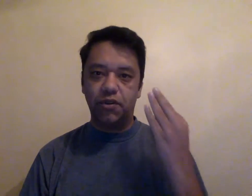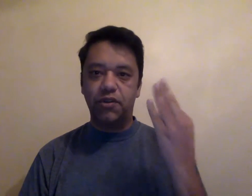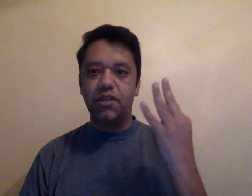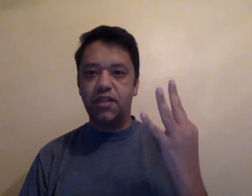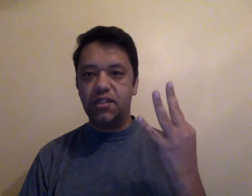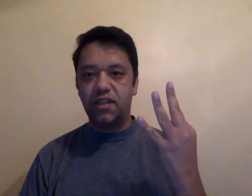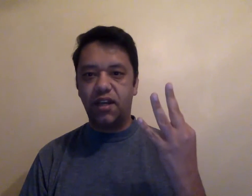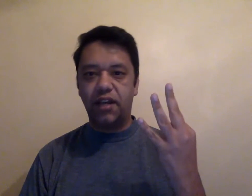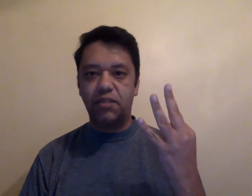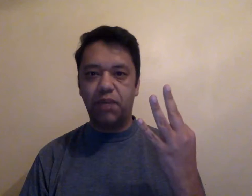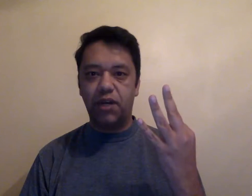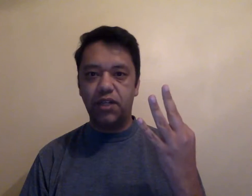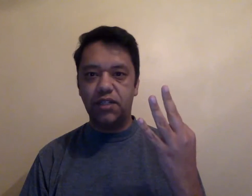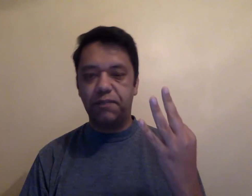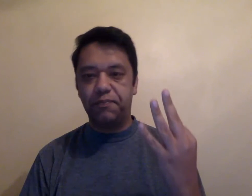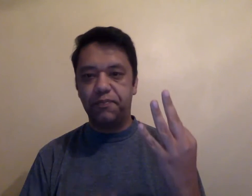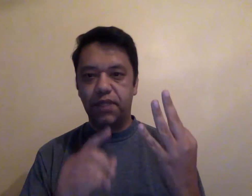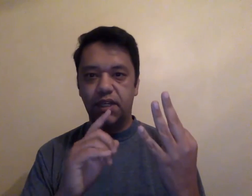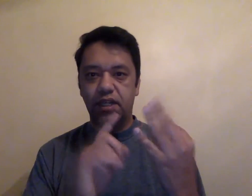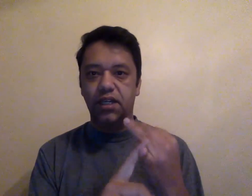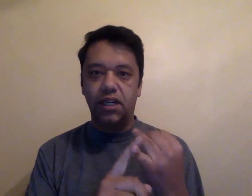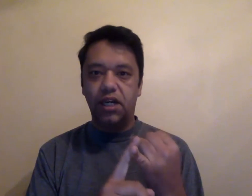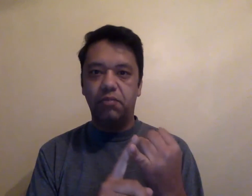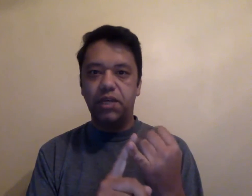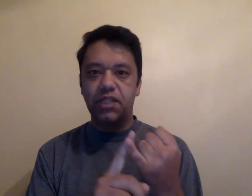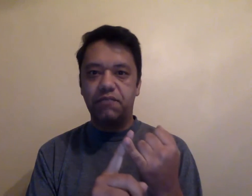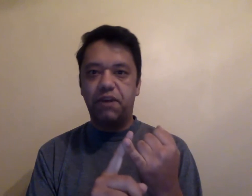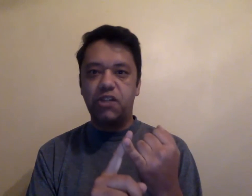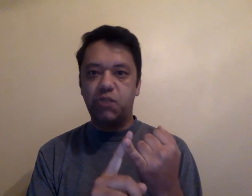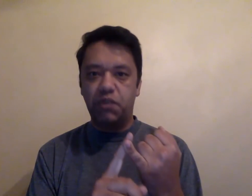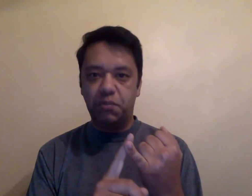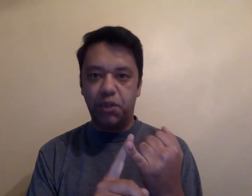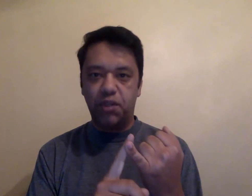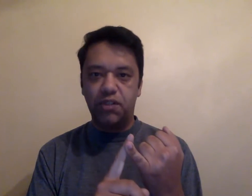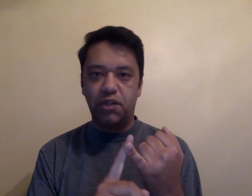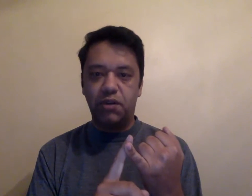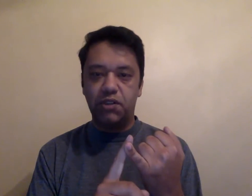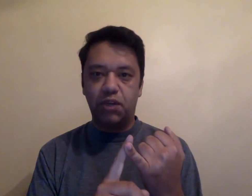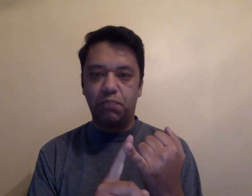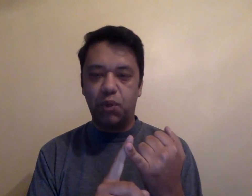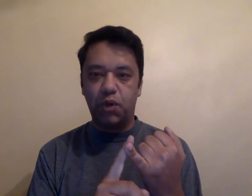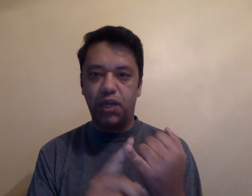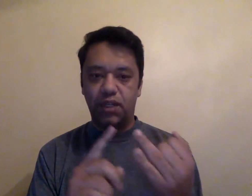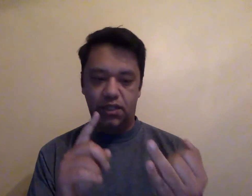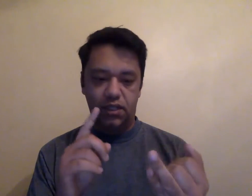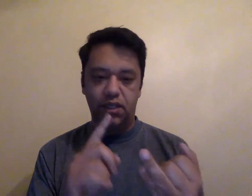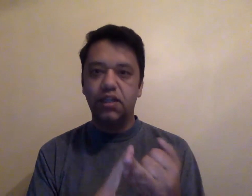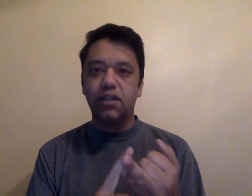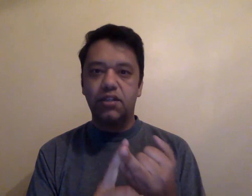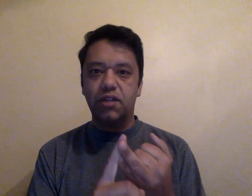three things that I liked about it. It's a fast-moving book, so it's not boring. Three,